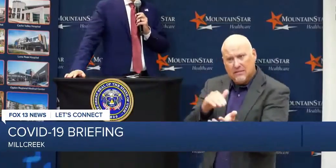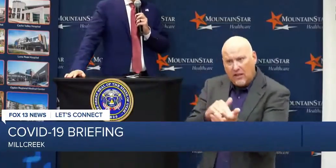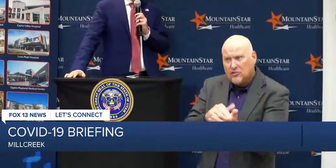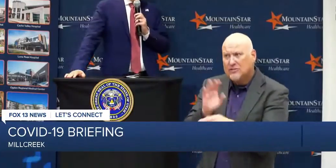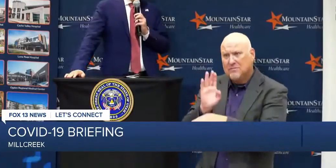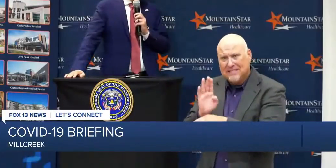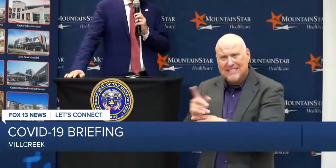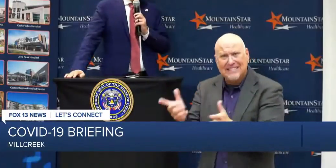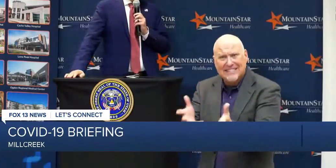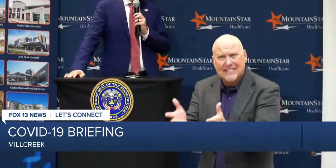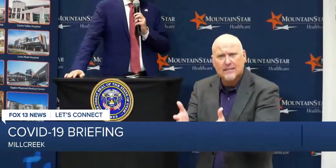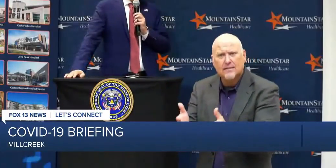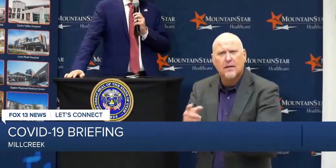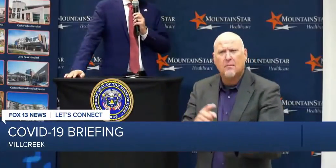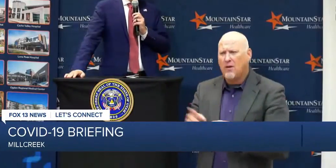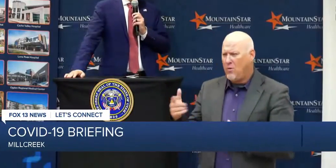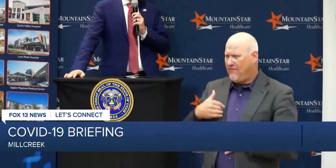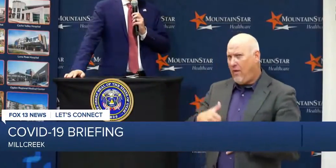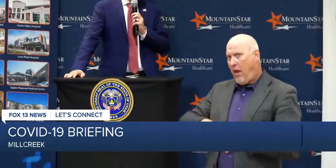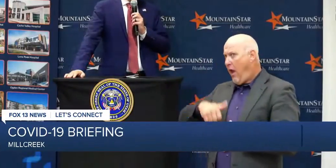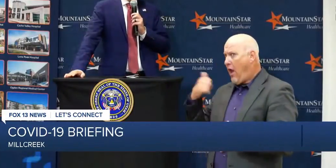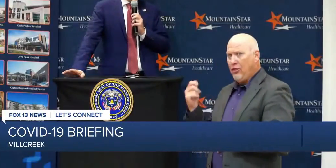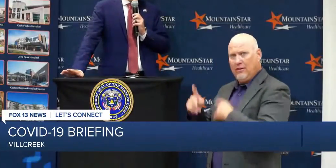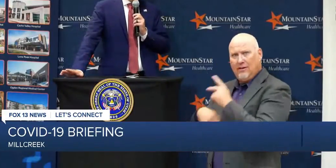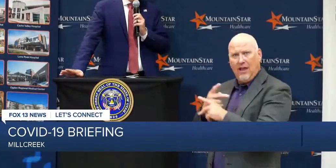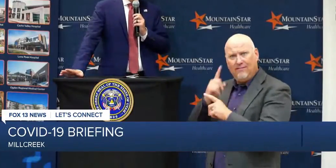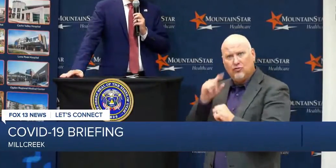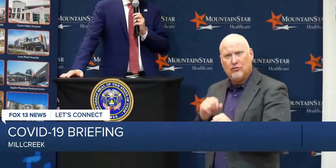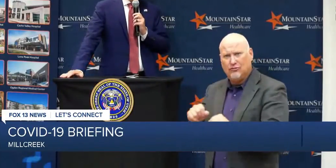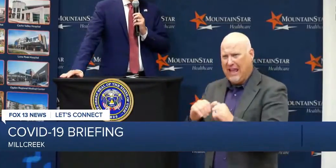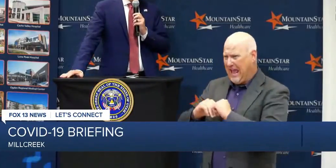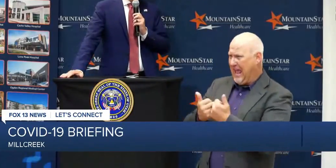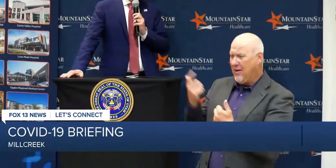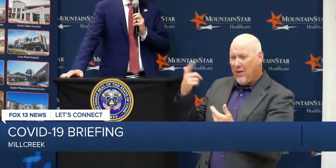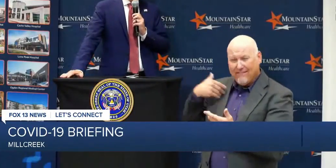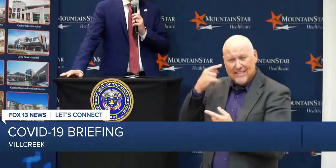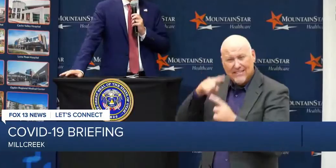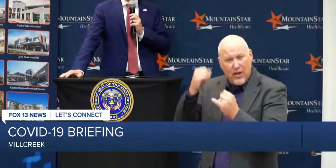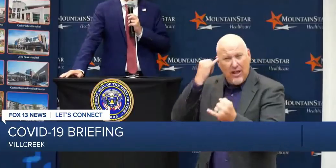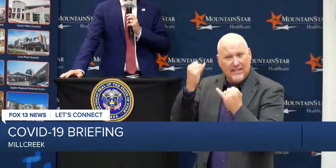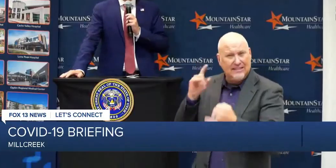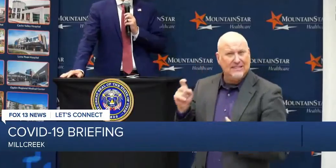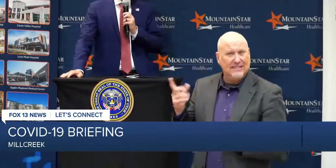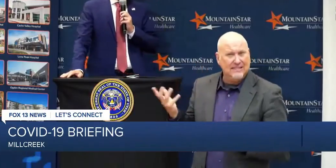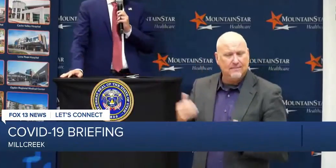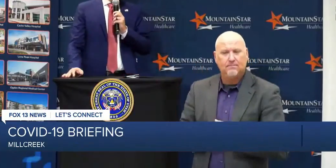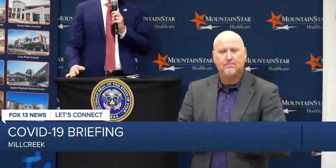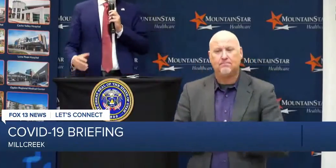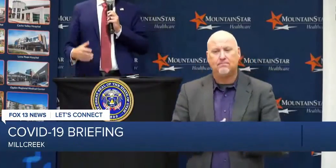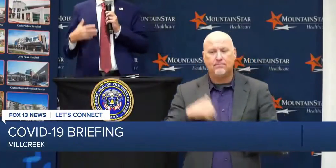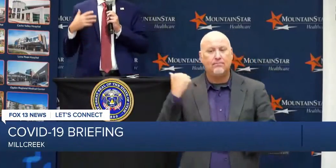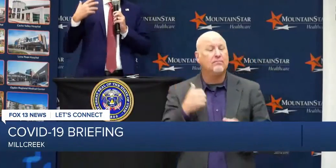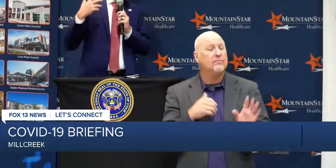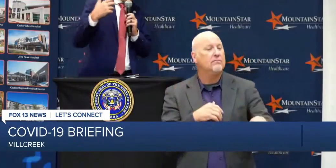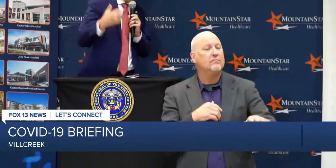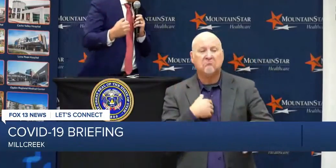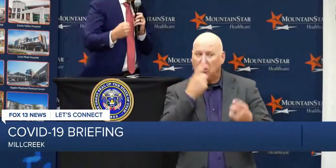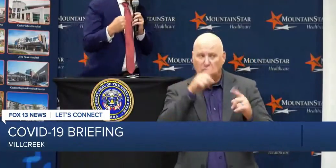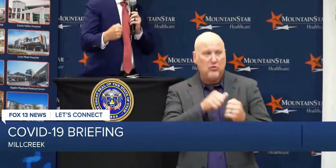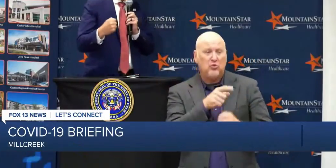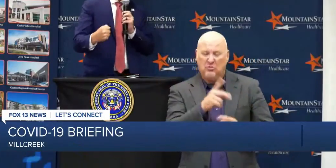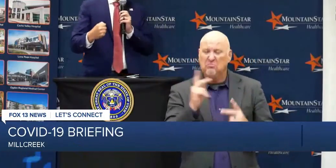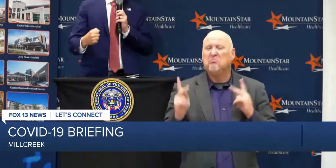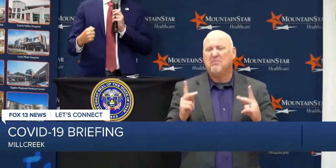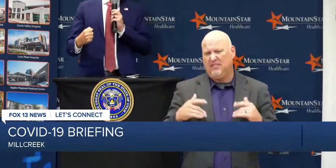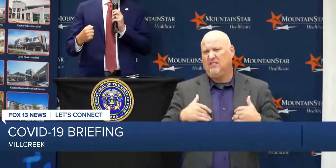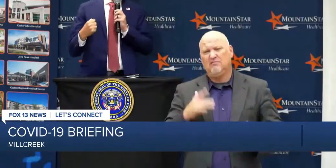strategy going forward, I guess, to Sure, and there is some exasperation. I think you heard that. I'll try to